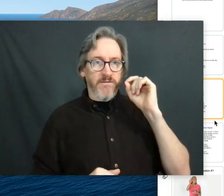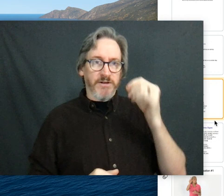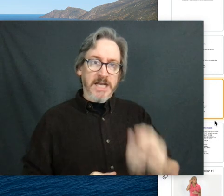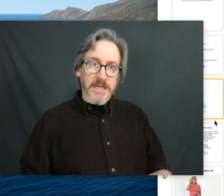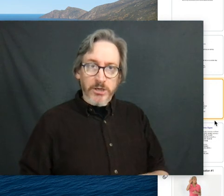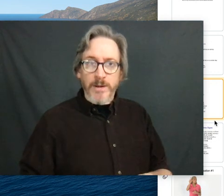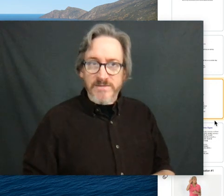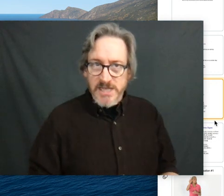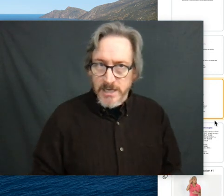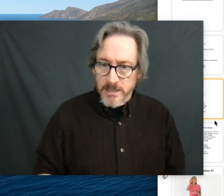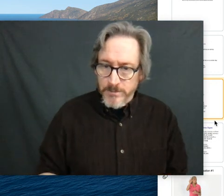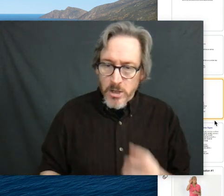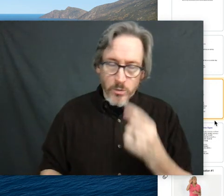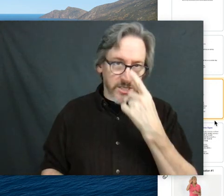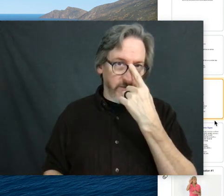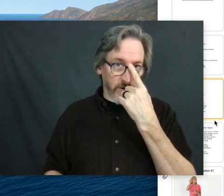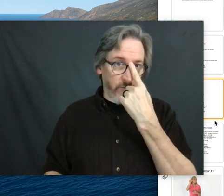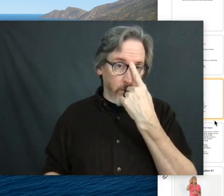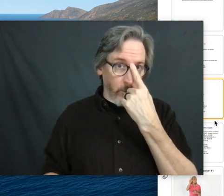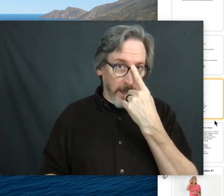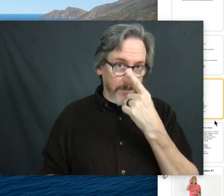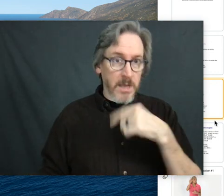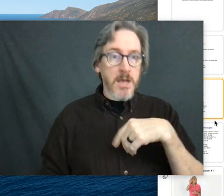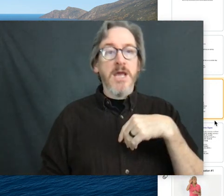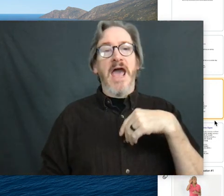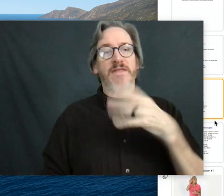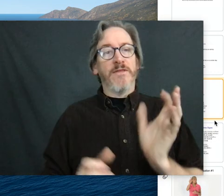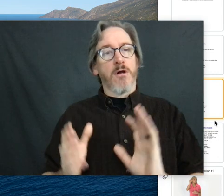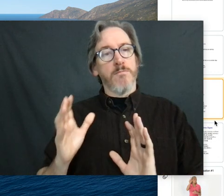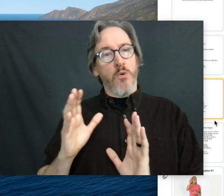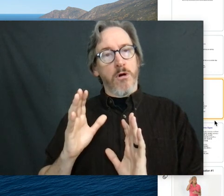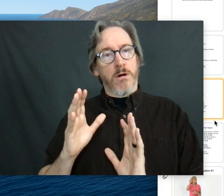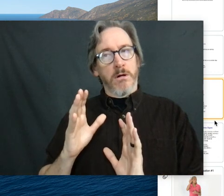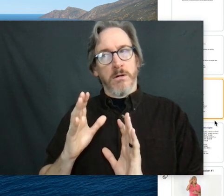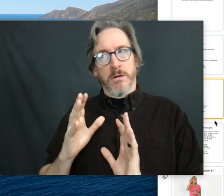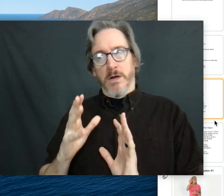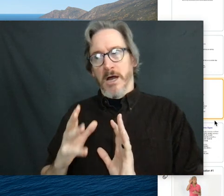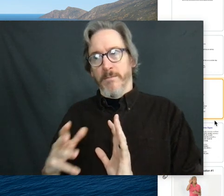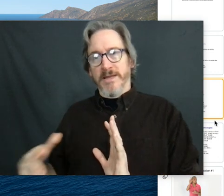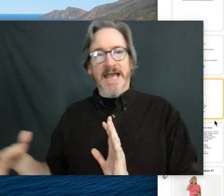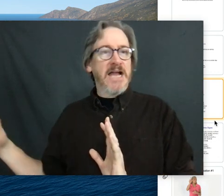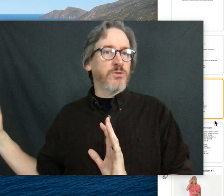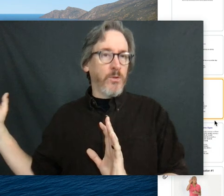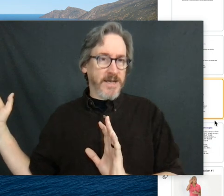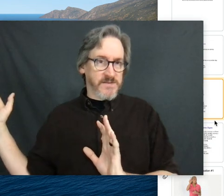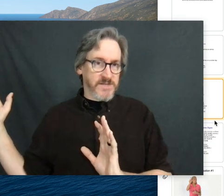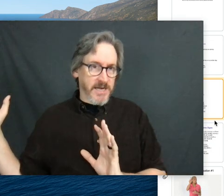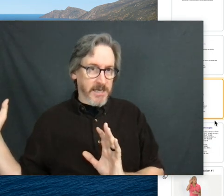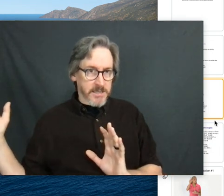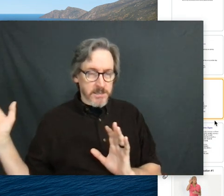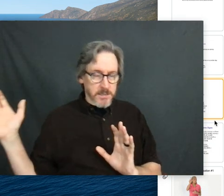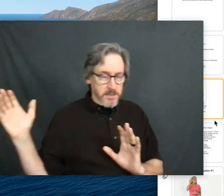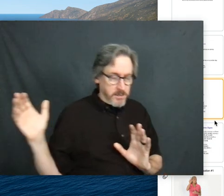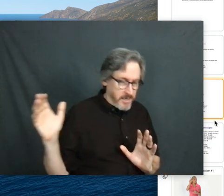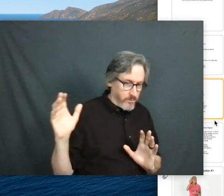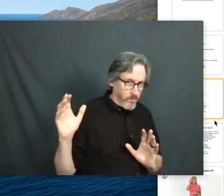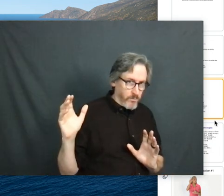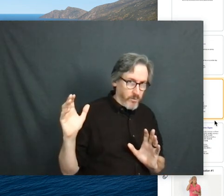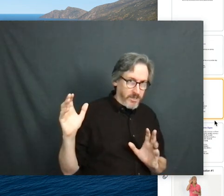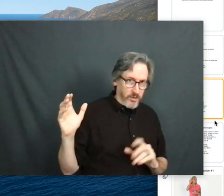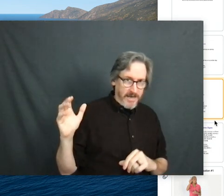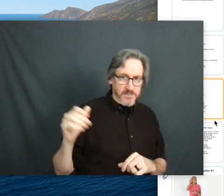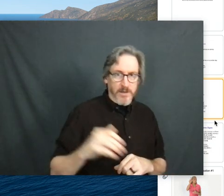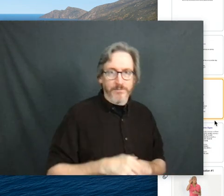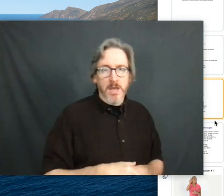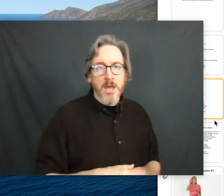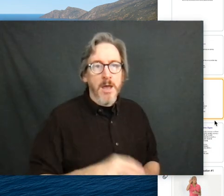teach you a very clear way of signing them, which is a very formal way. And then there are more casual ways of signing it that we